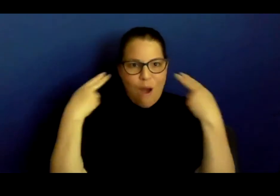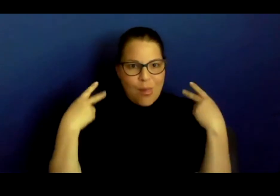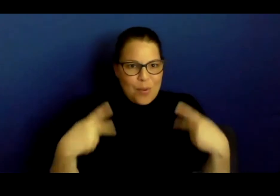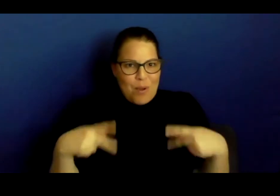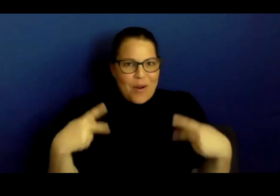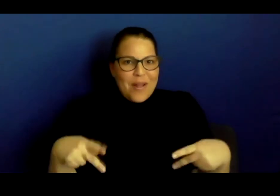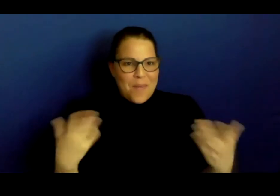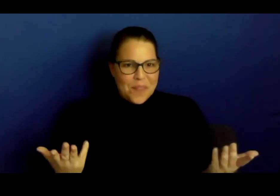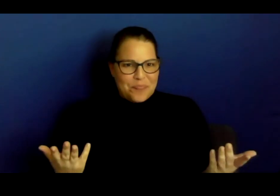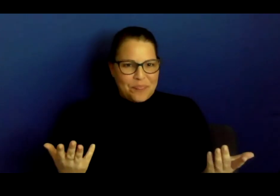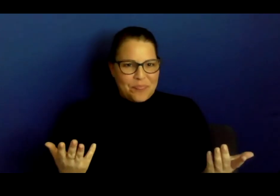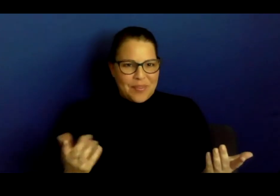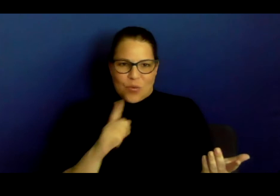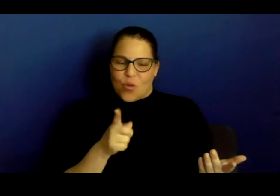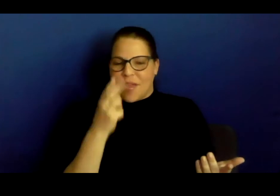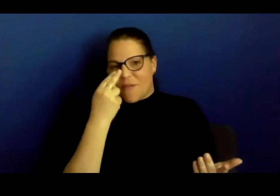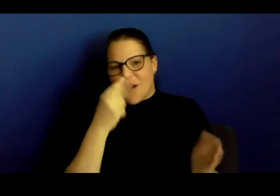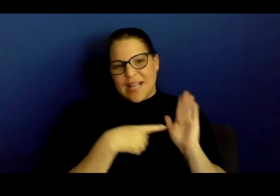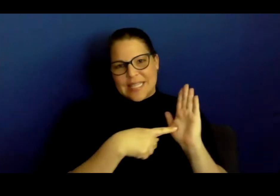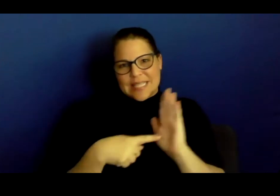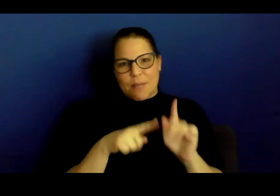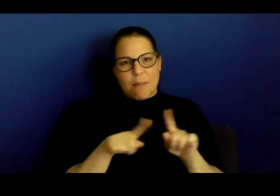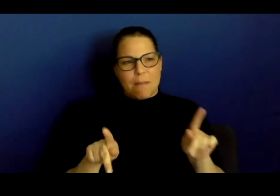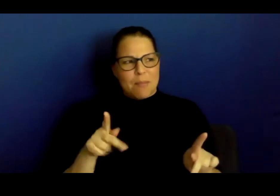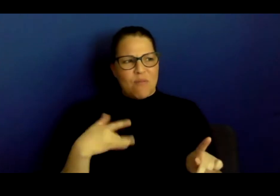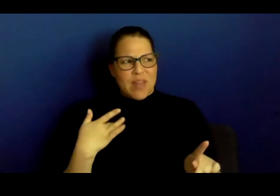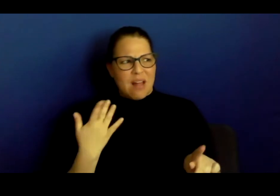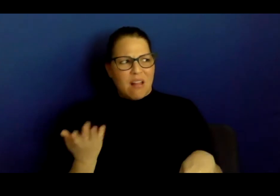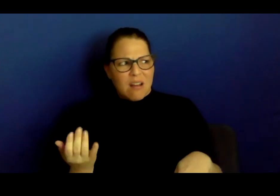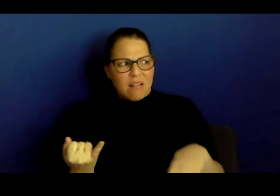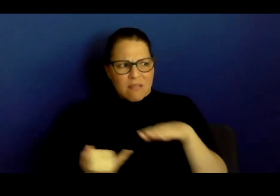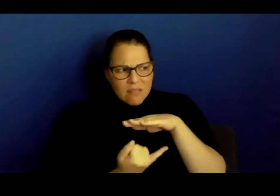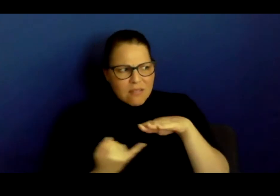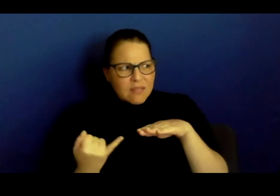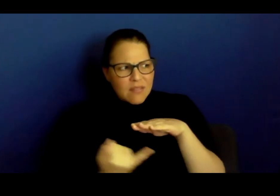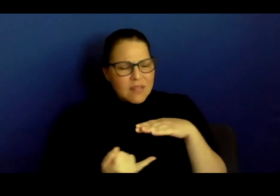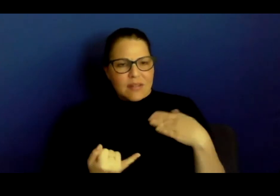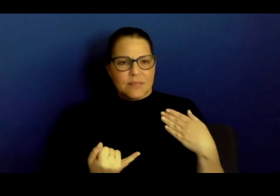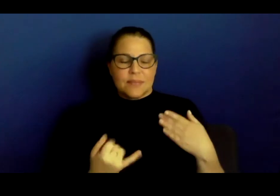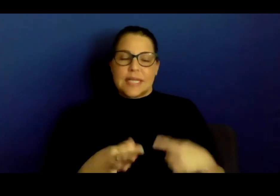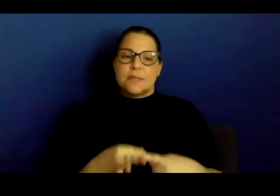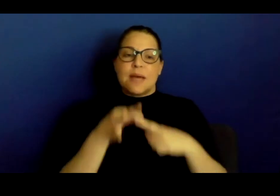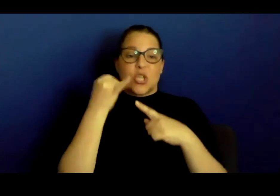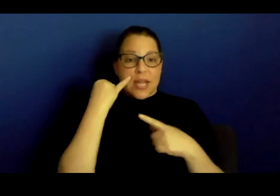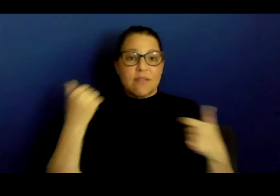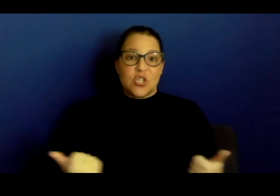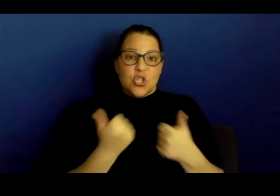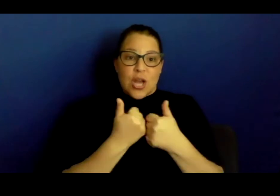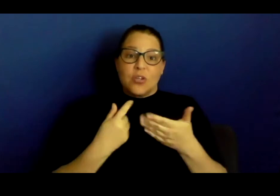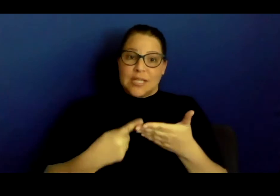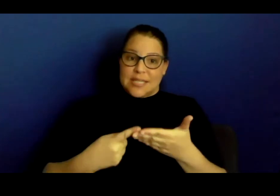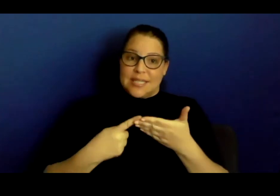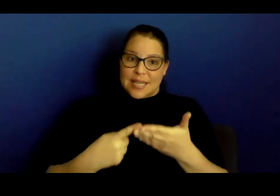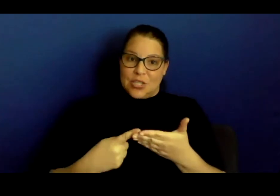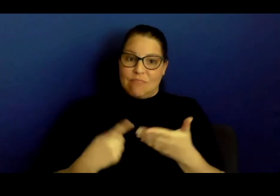it is like a funny example, but that's how people could feel, especially when we're going to have difficult conversations. And I did that for you